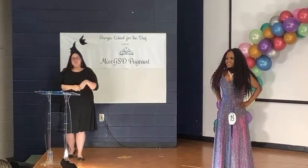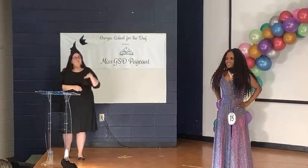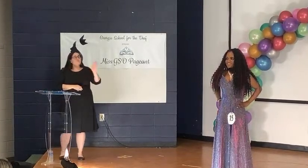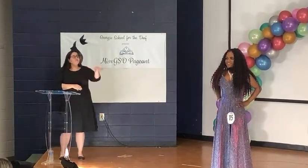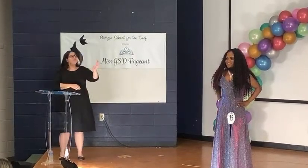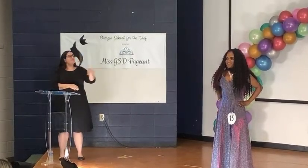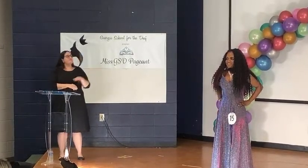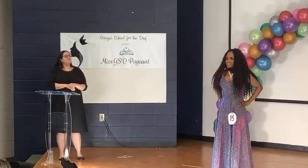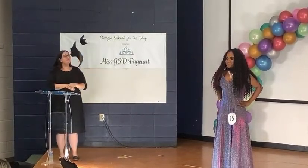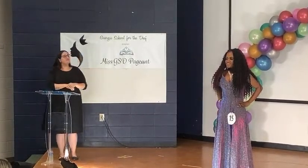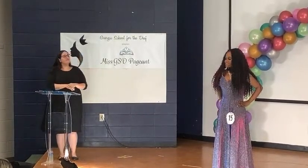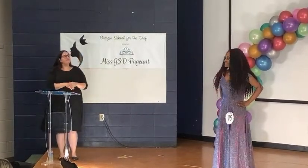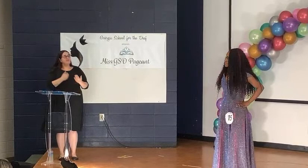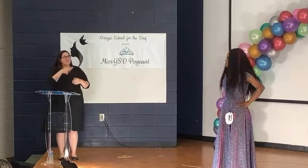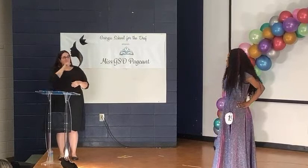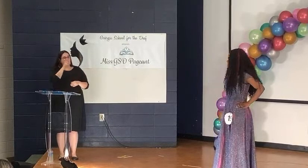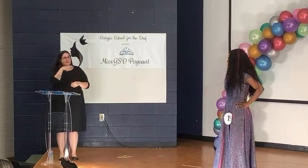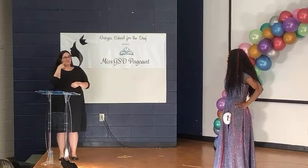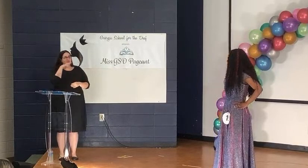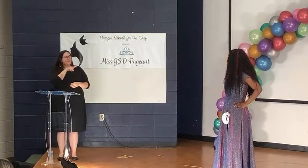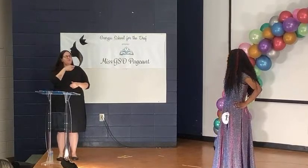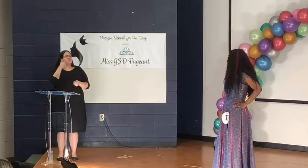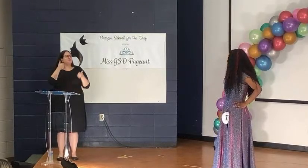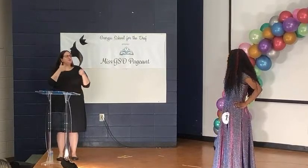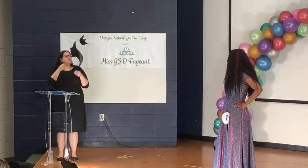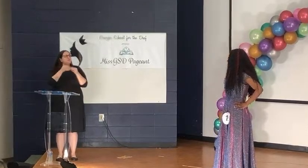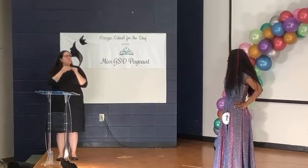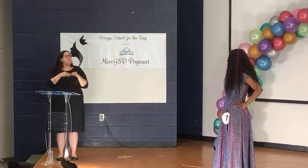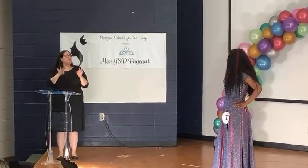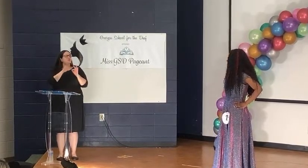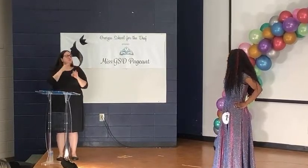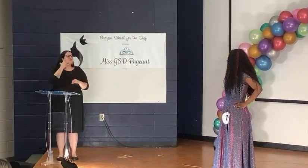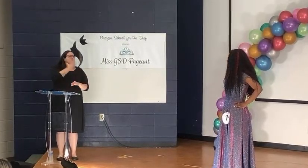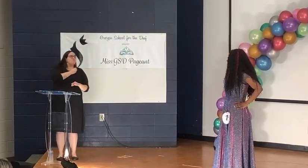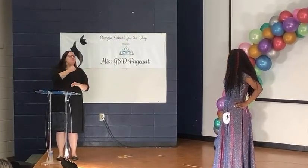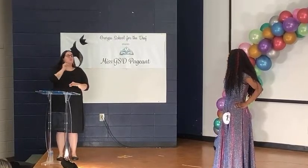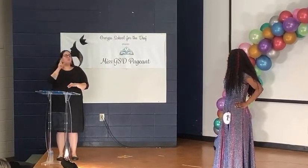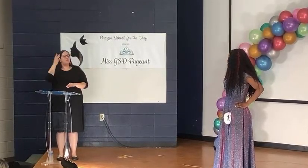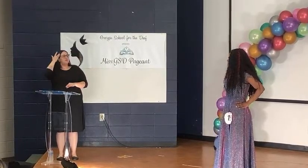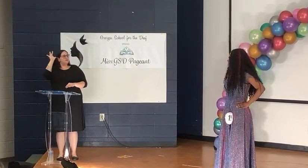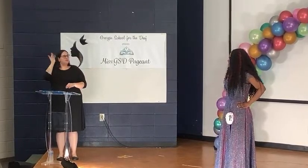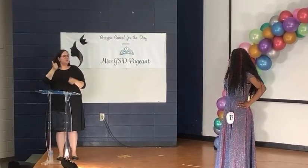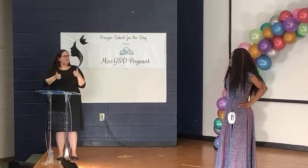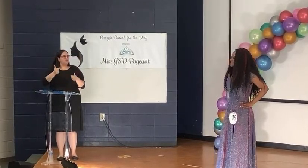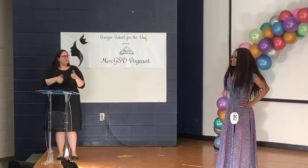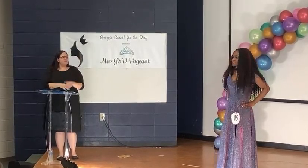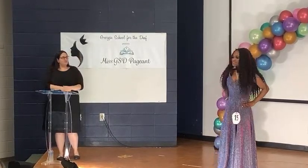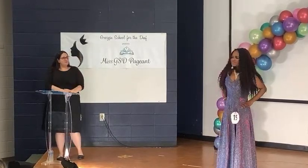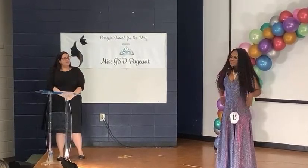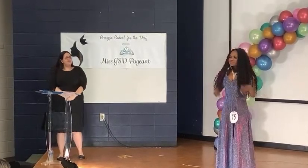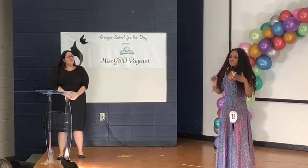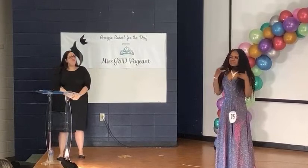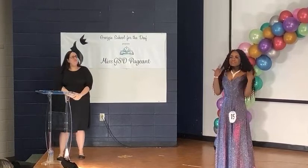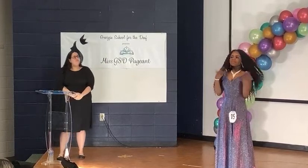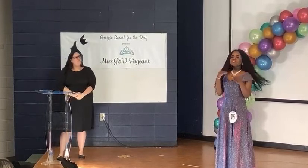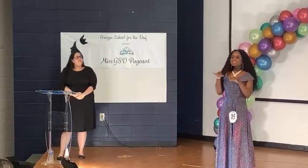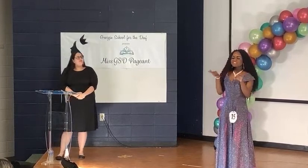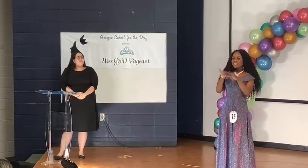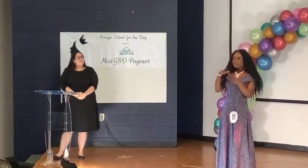with her family in Stone Mountain, Georgia. My interview question for you is, which do you think is more important, beauty or